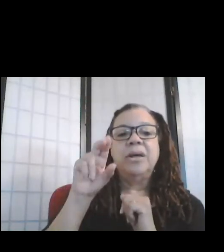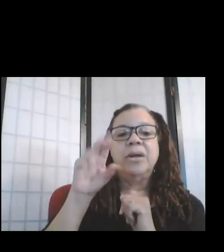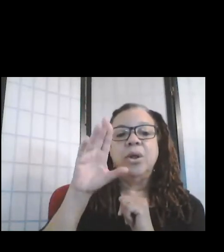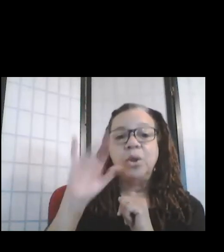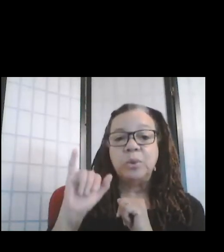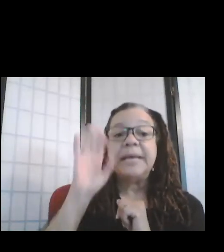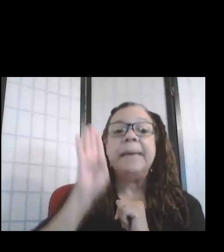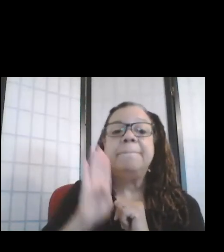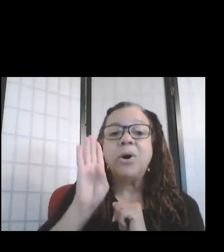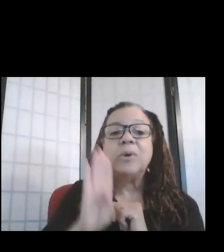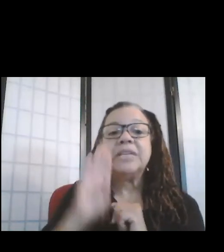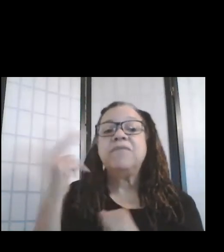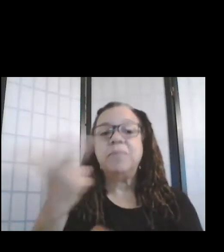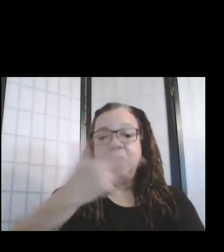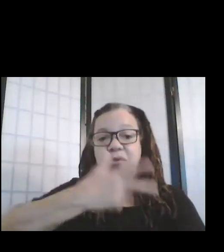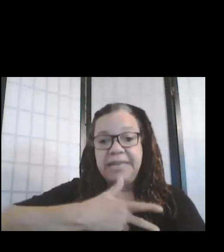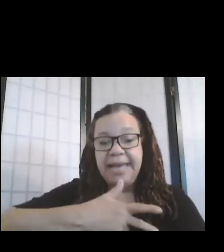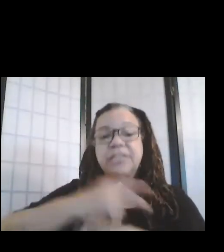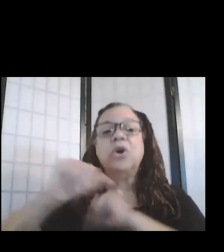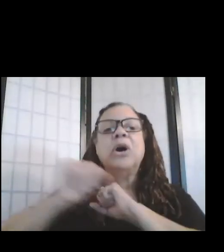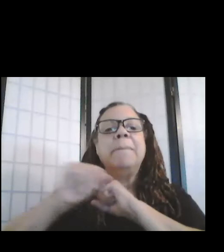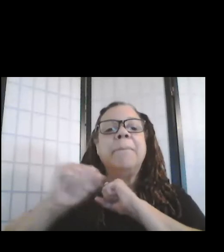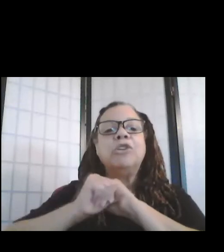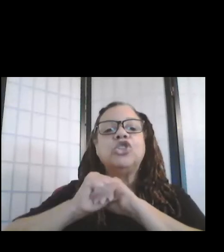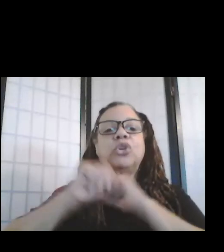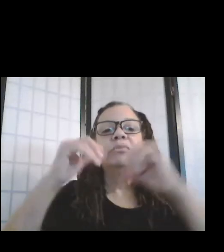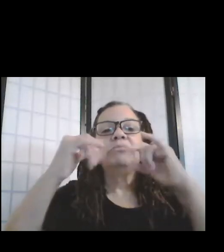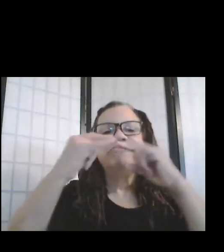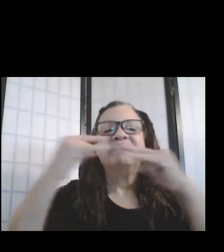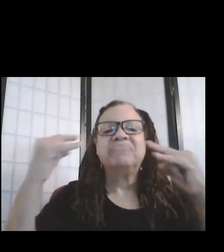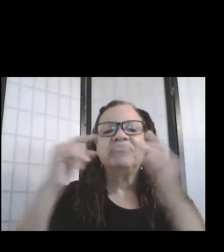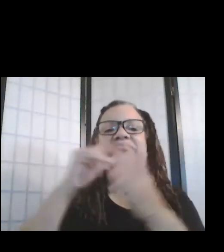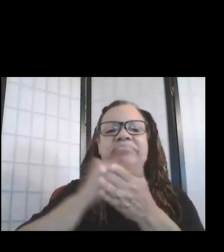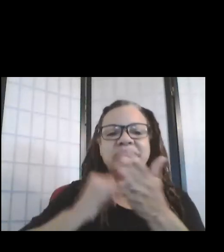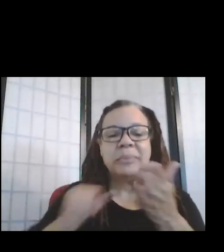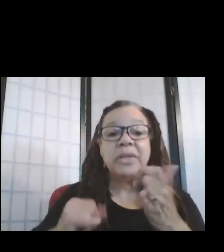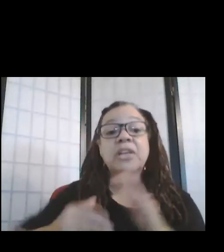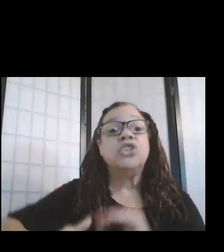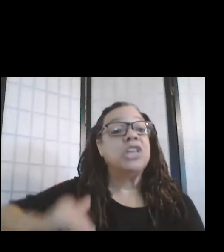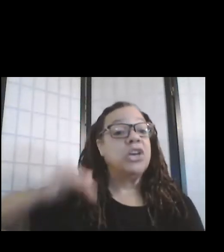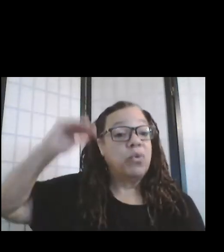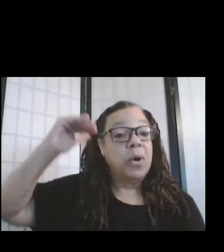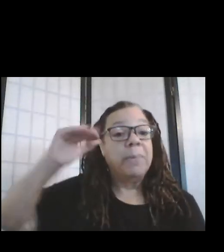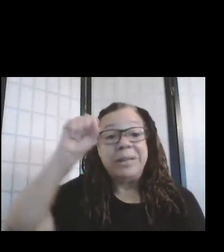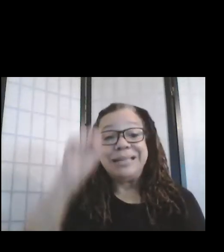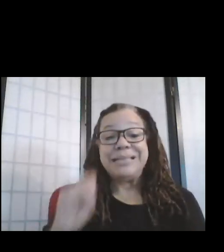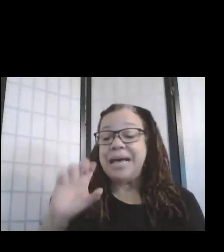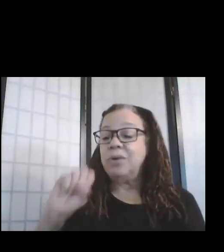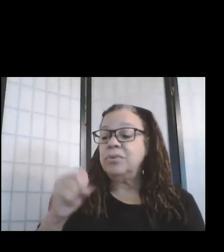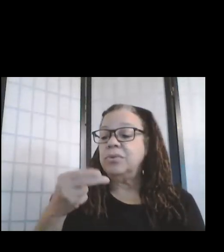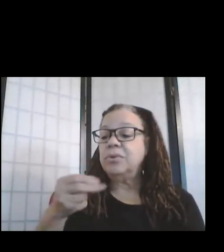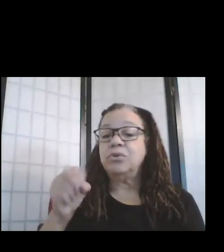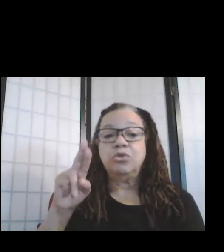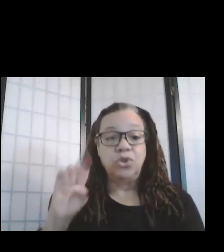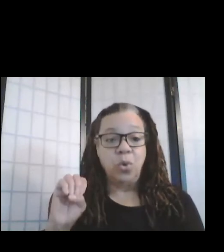3-day conference on commercial architecture. She grew up in Weybridge on the city's South Shore. And although